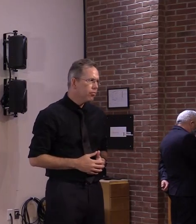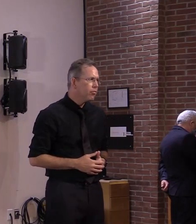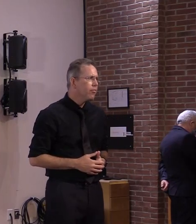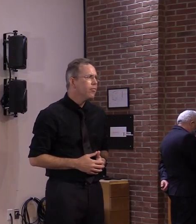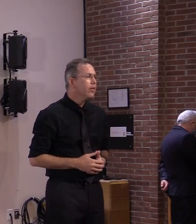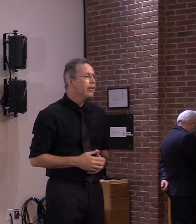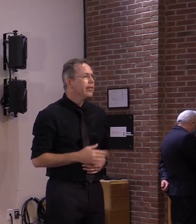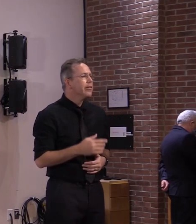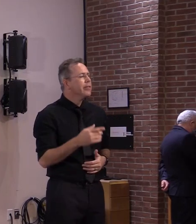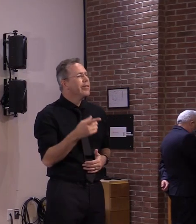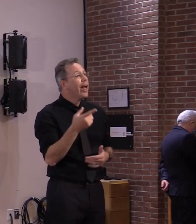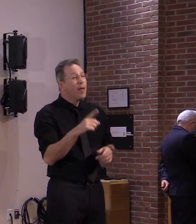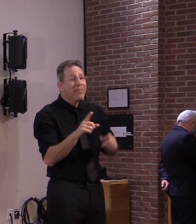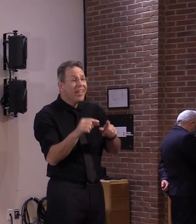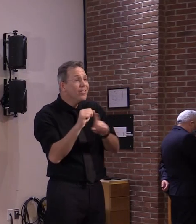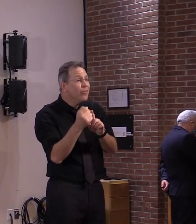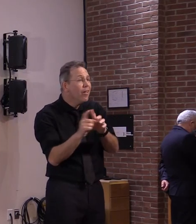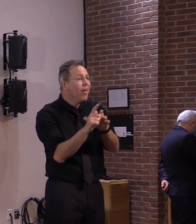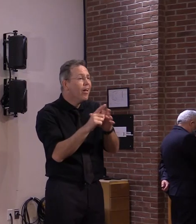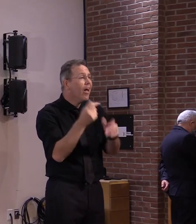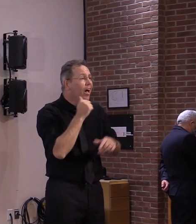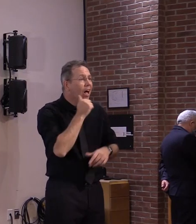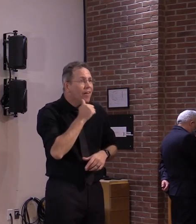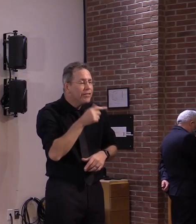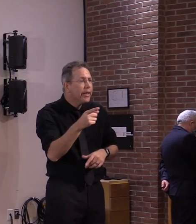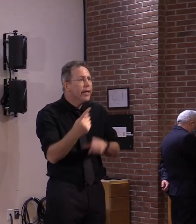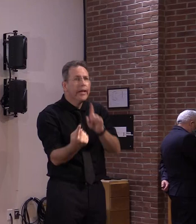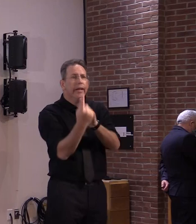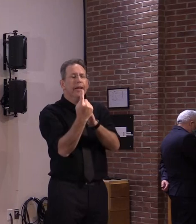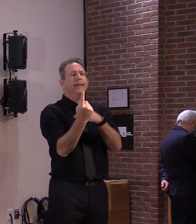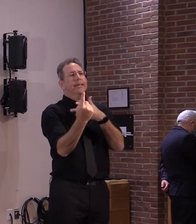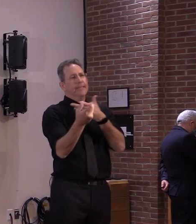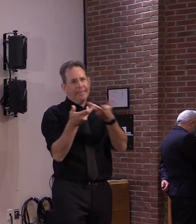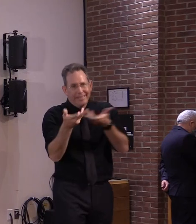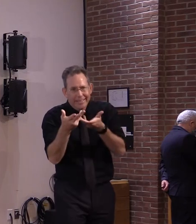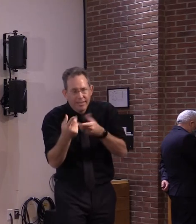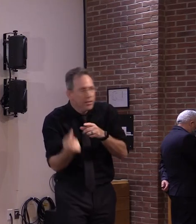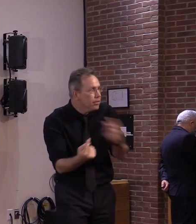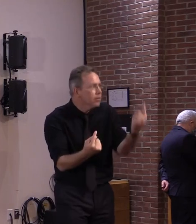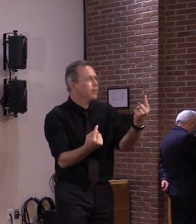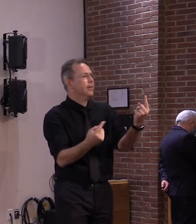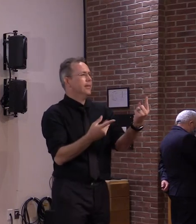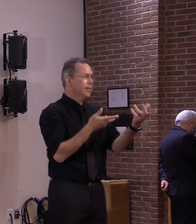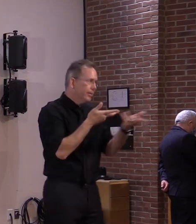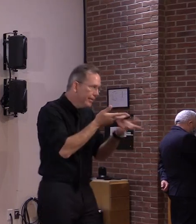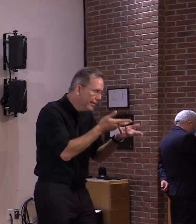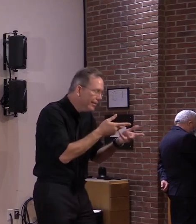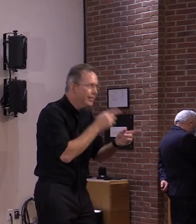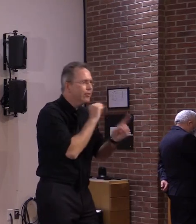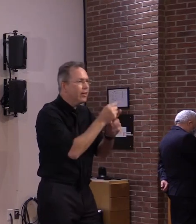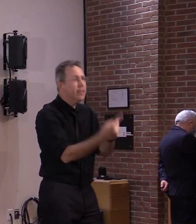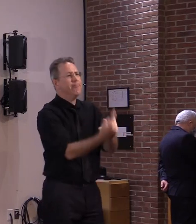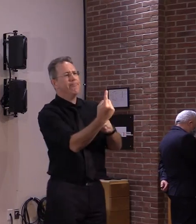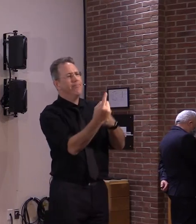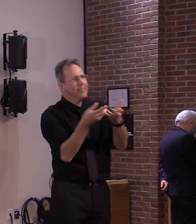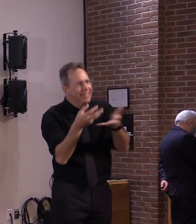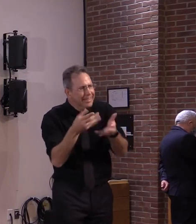daily basis and occurs on a case-by-case basis depending on the specifics of each